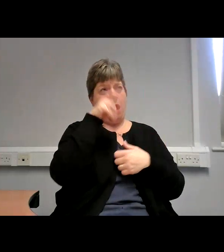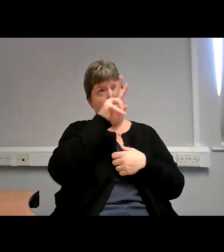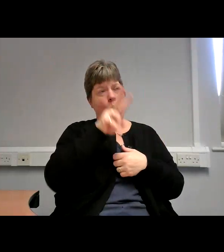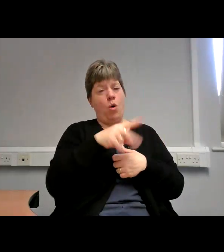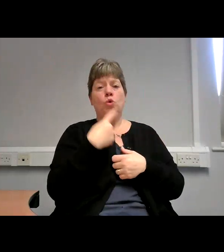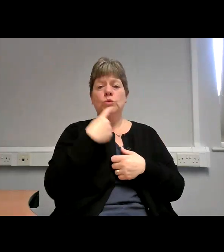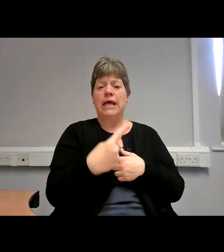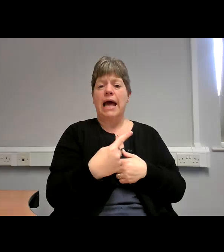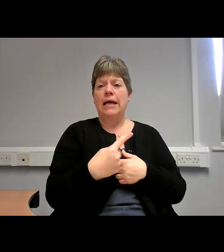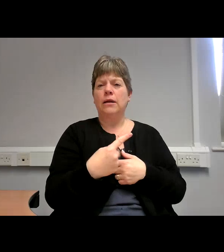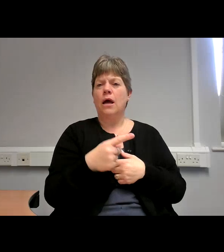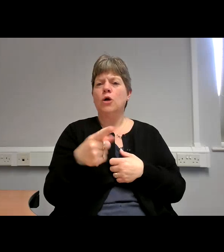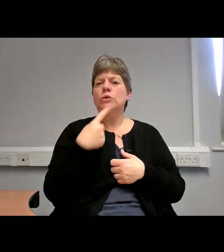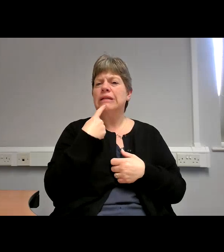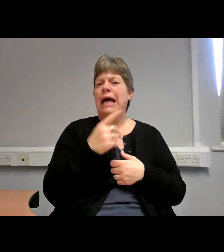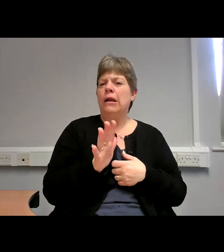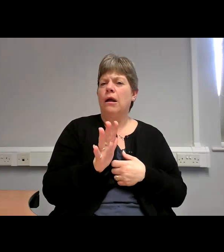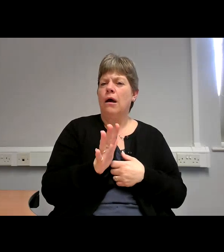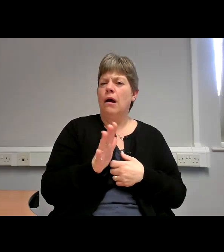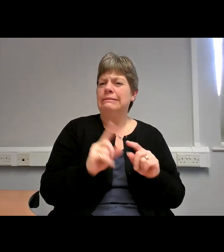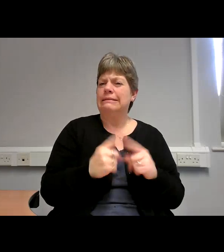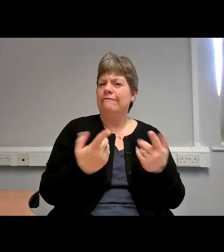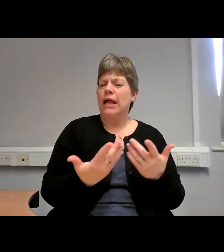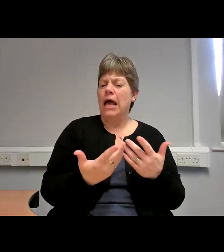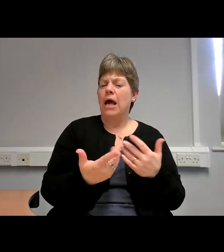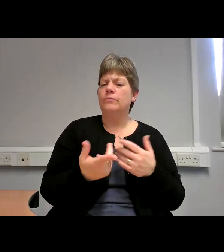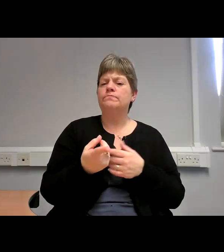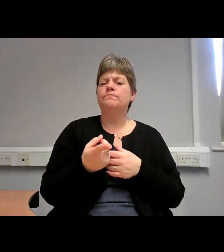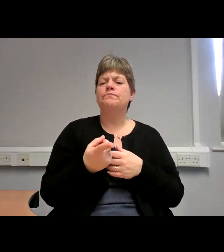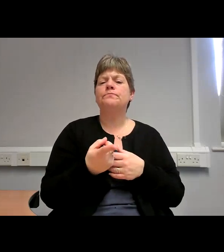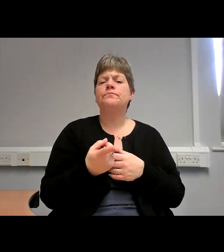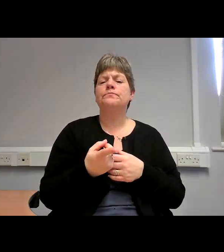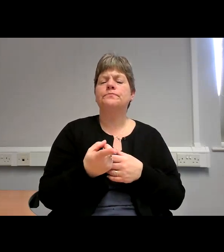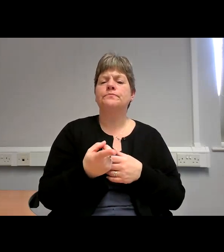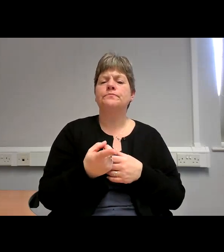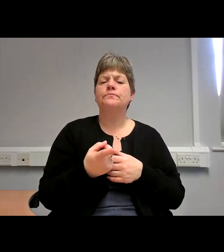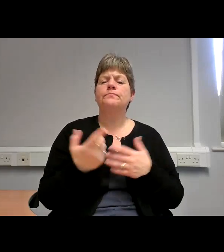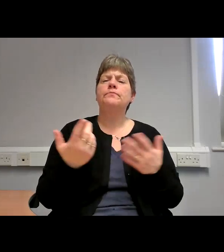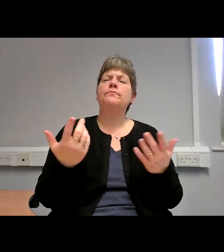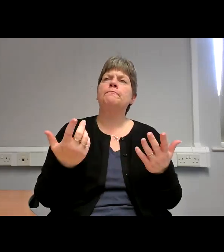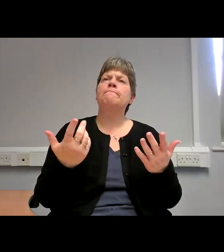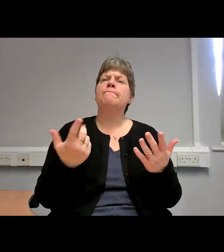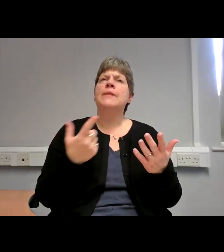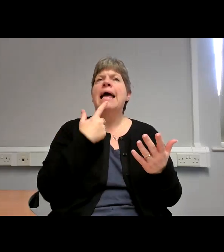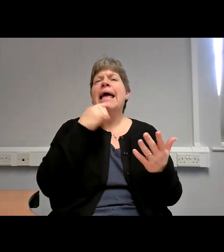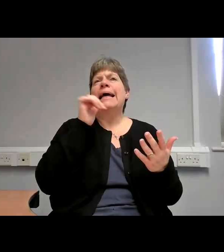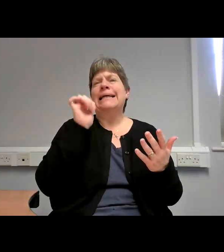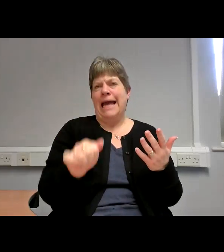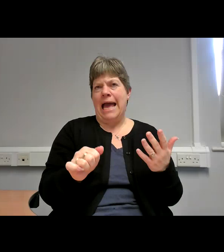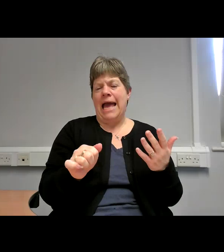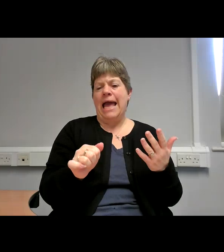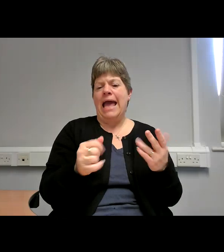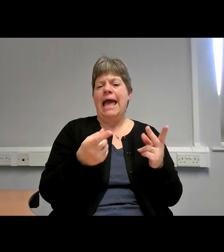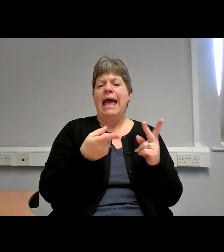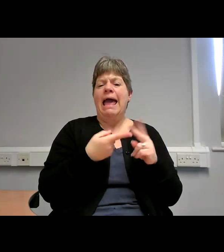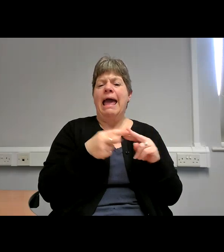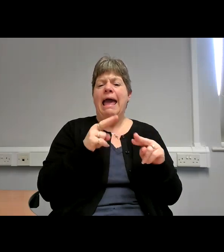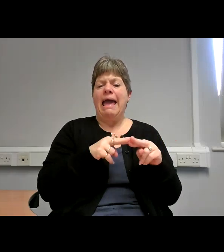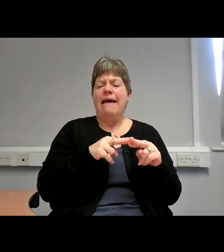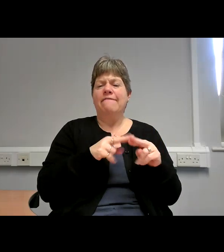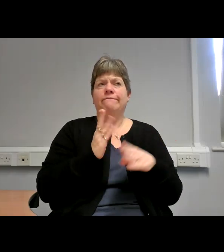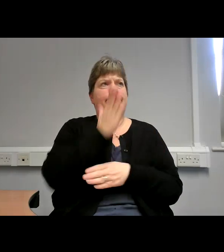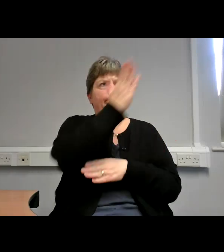Paula. But are you saying that it's different to that then? So I suppose, yeah. So in terms of if you've been seen by a